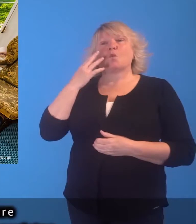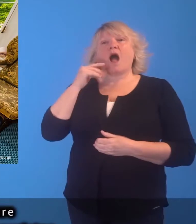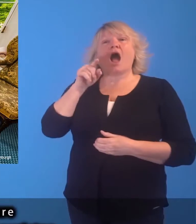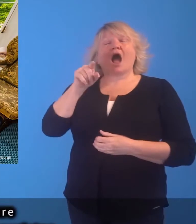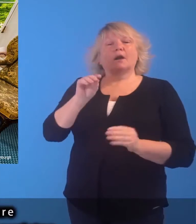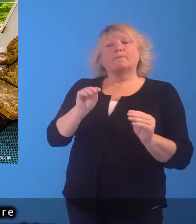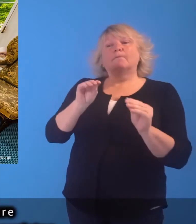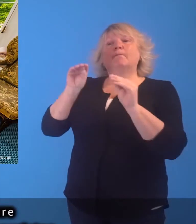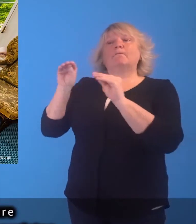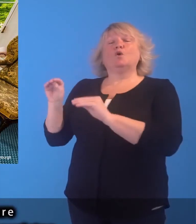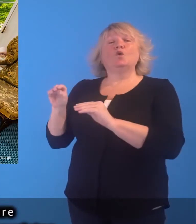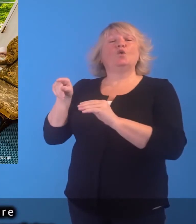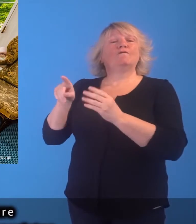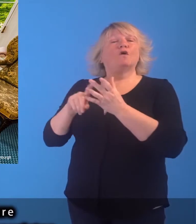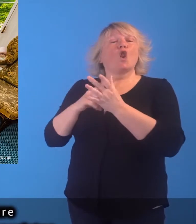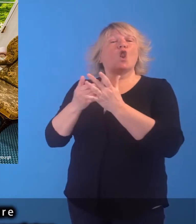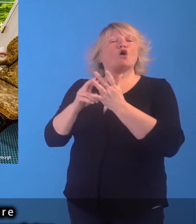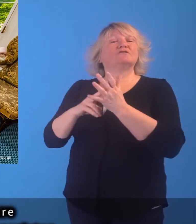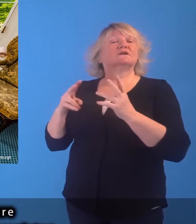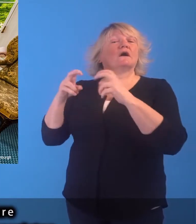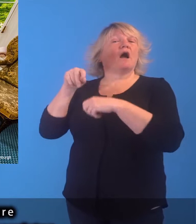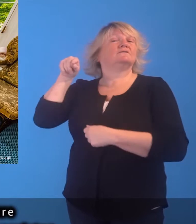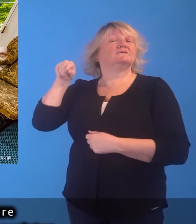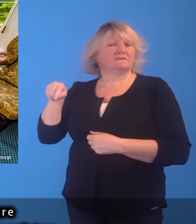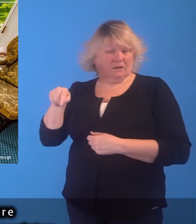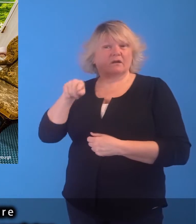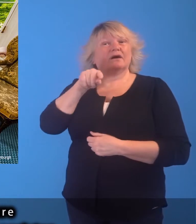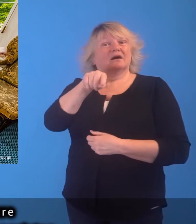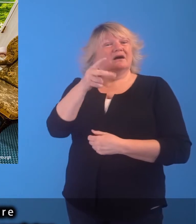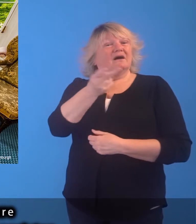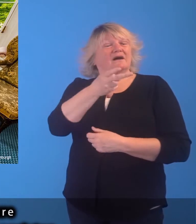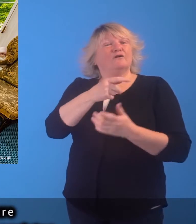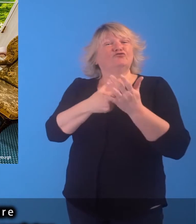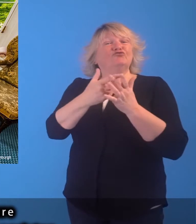The Reids took their furniture with them when they moved to Lauriston,